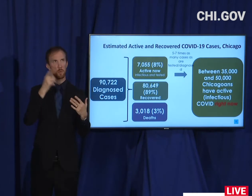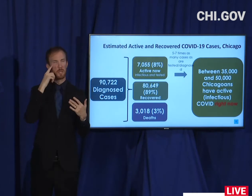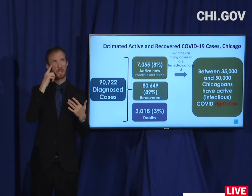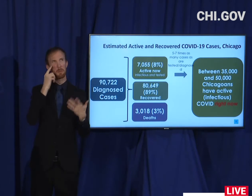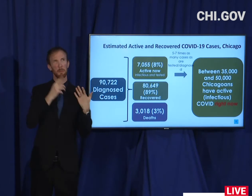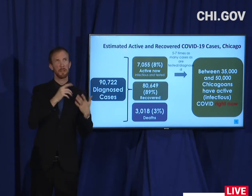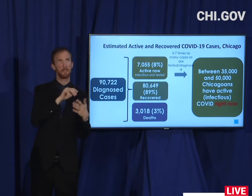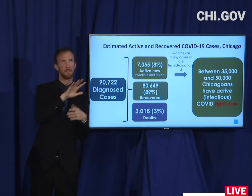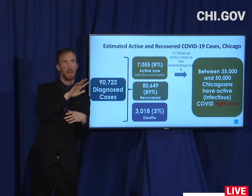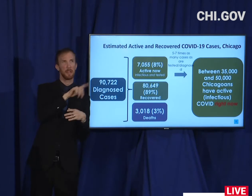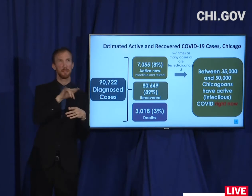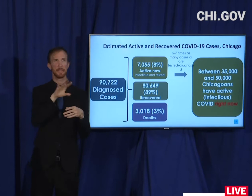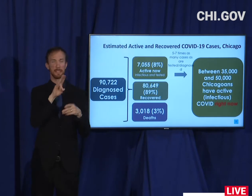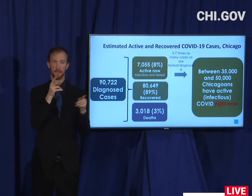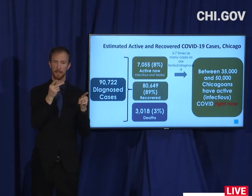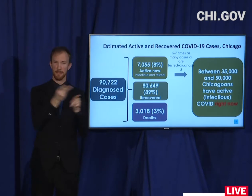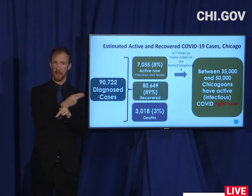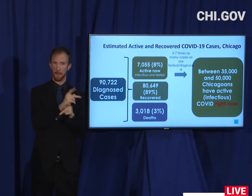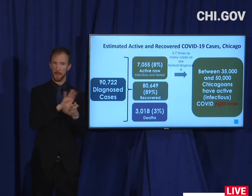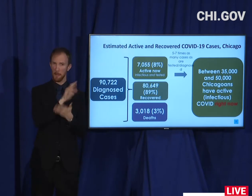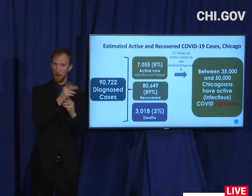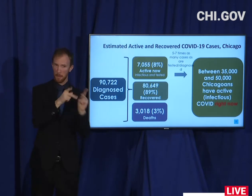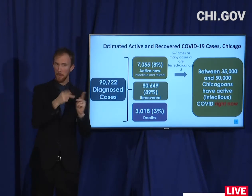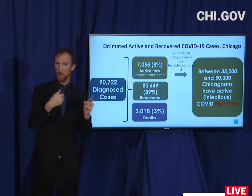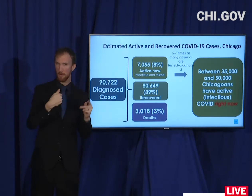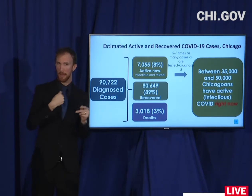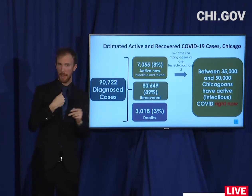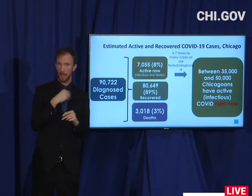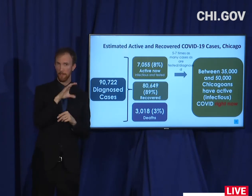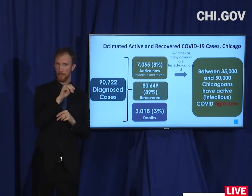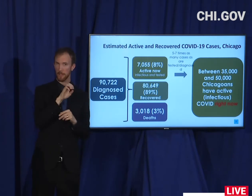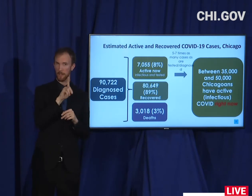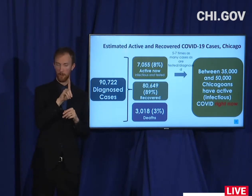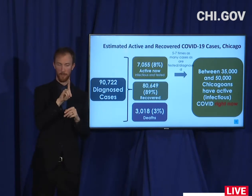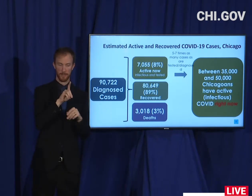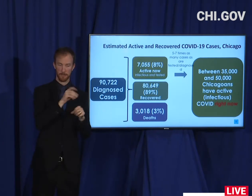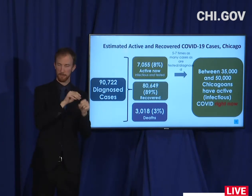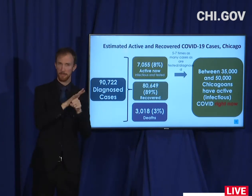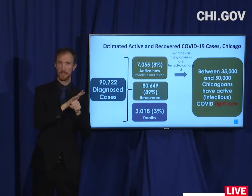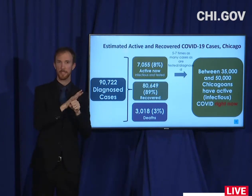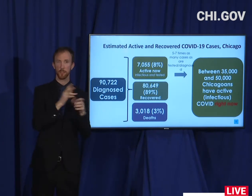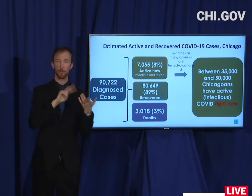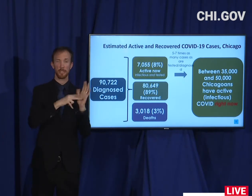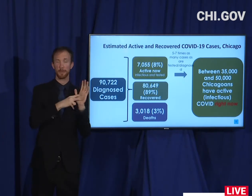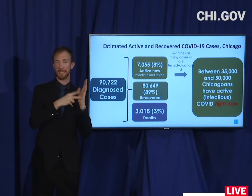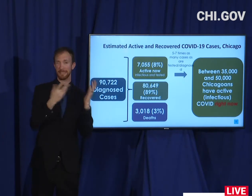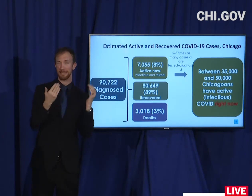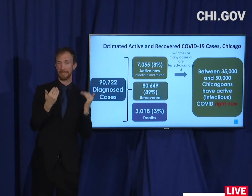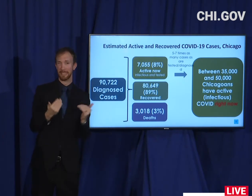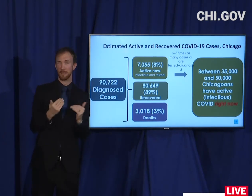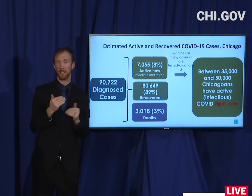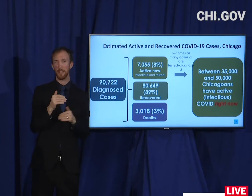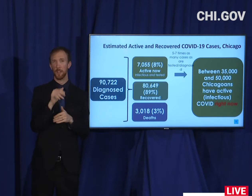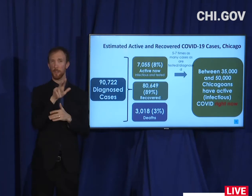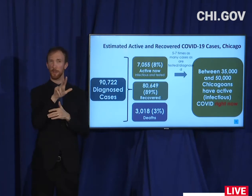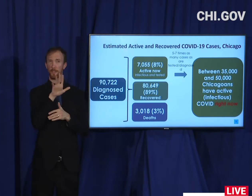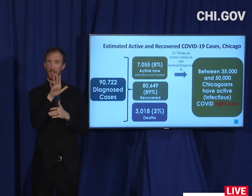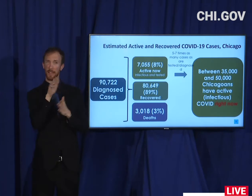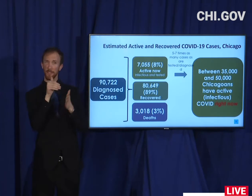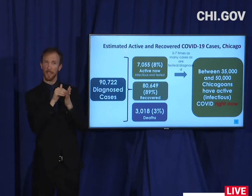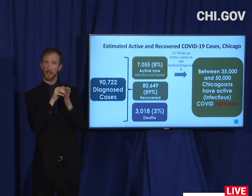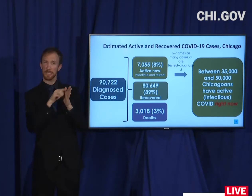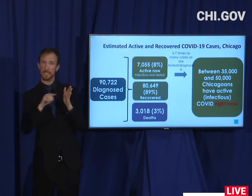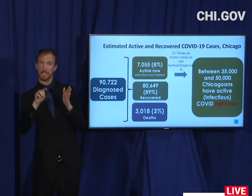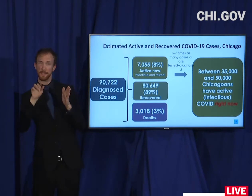range, which means right now, between 35,000 and 50,000 Chicagoans